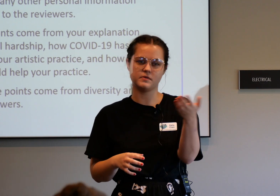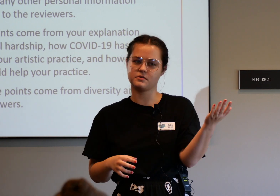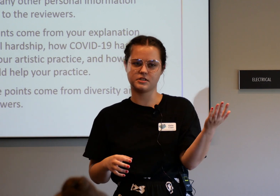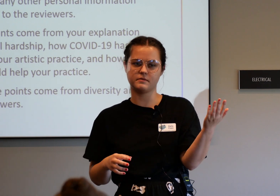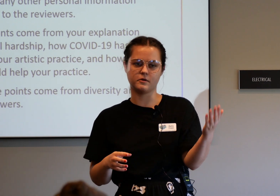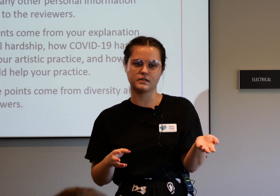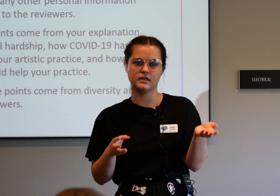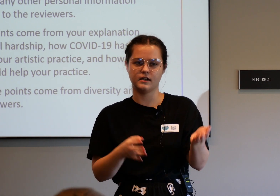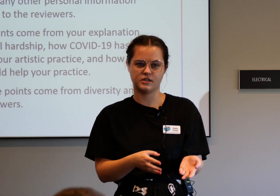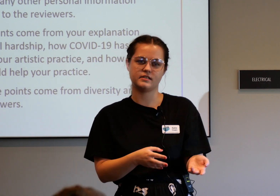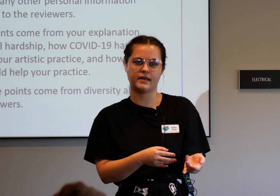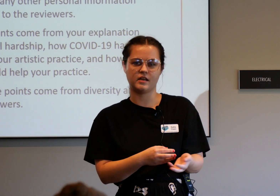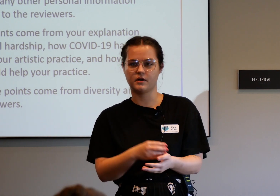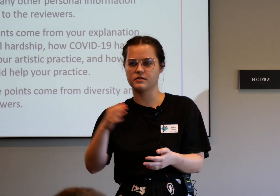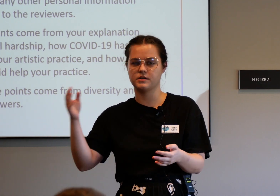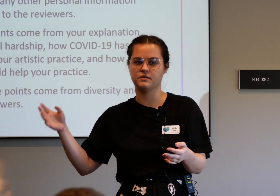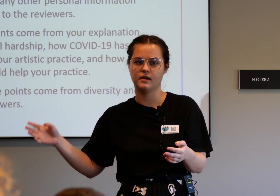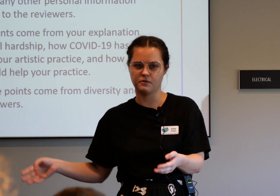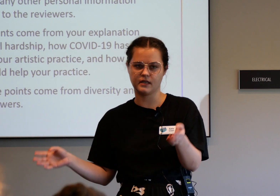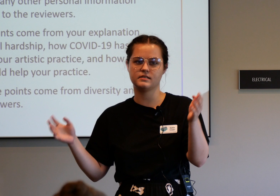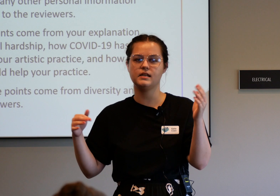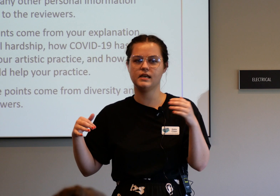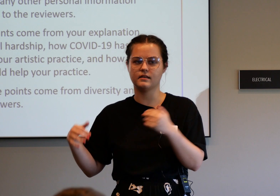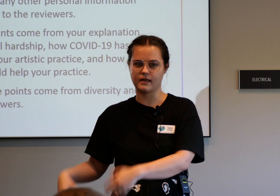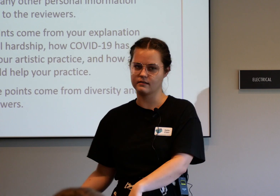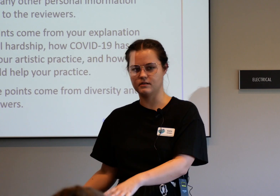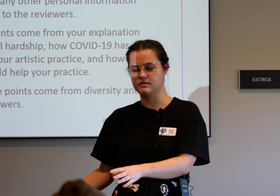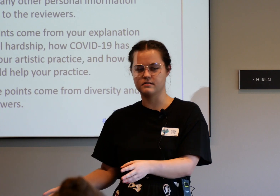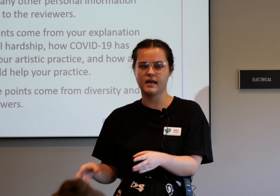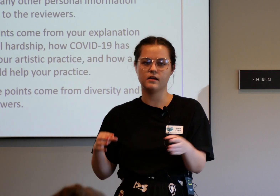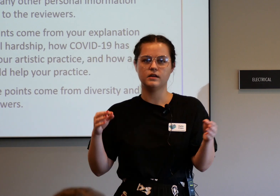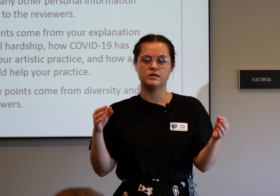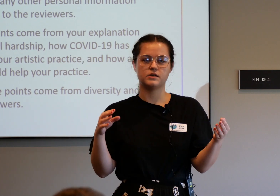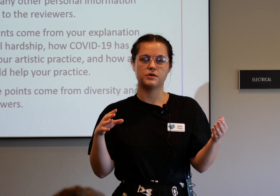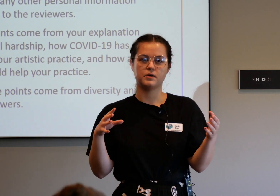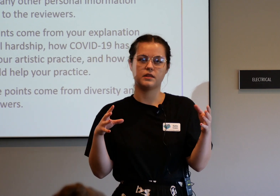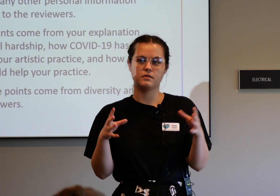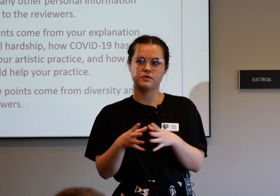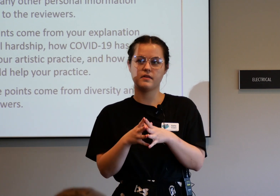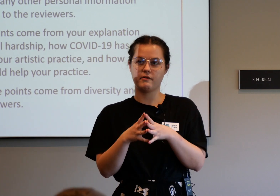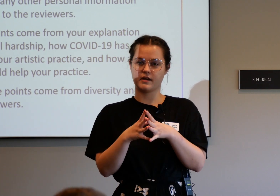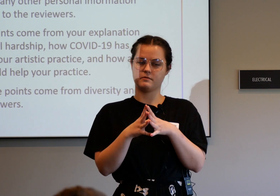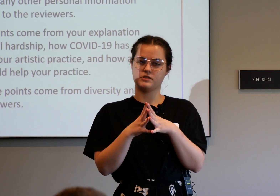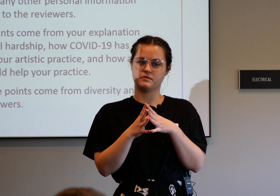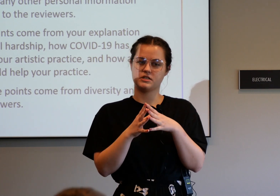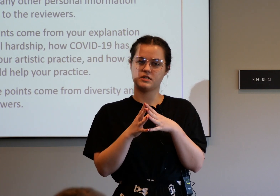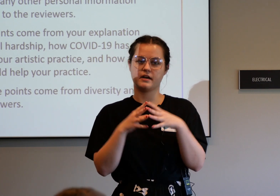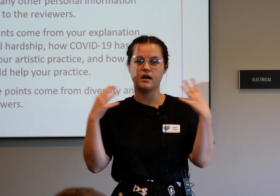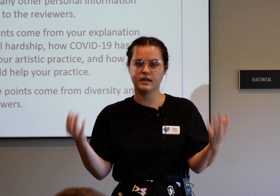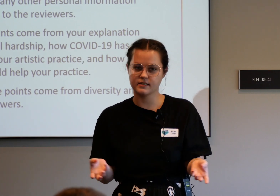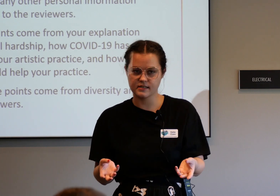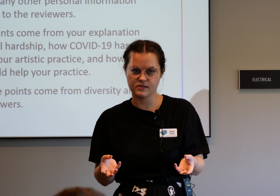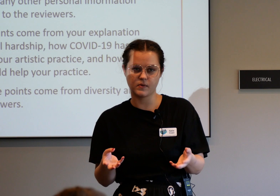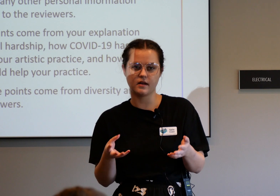like Artist Mentorship works in Johnson County, but also in North Kansas City and like, you know, downtown. So through that, we were able to reach